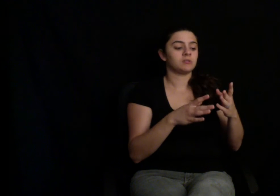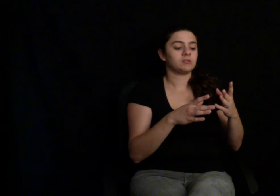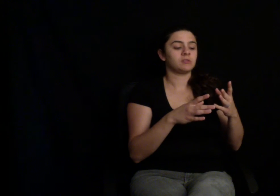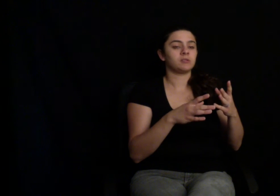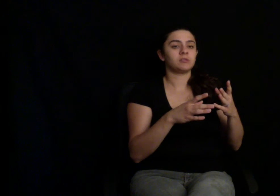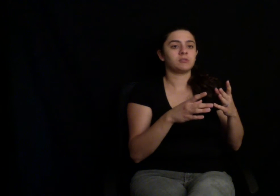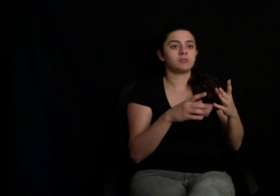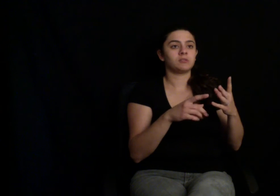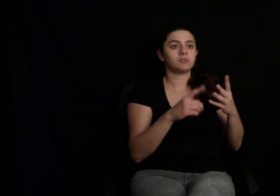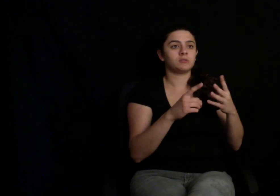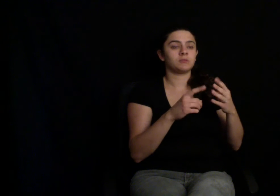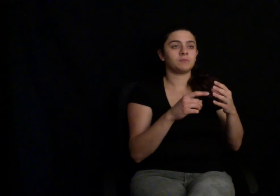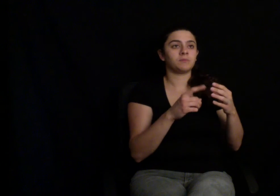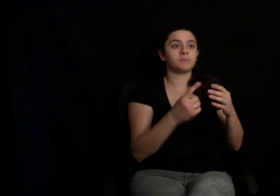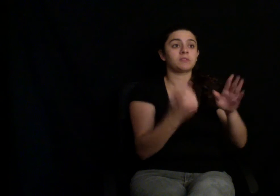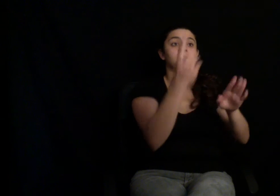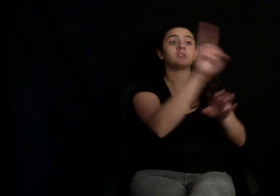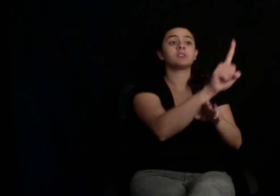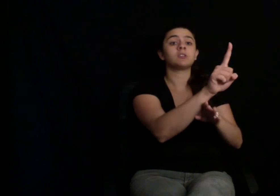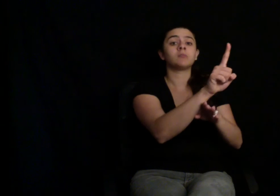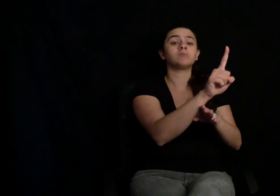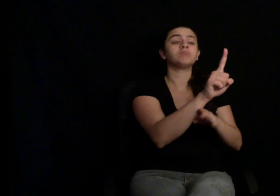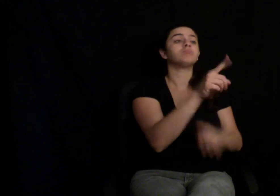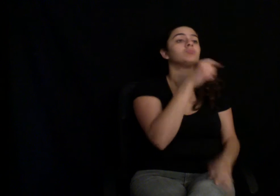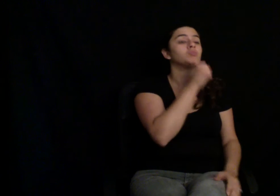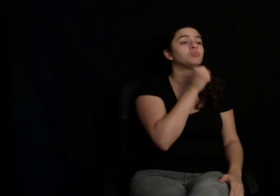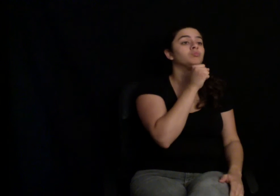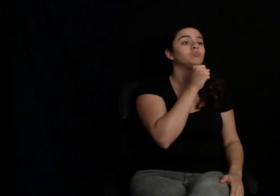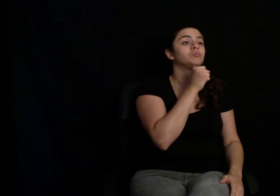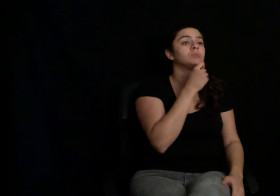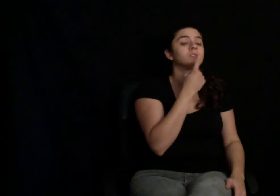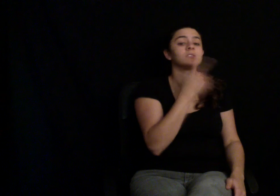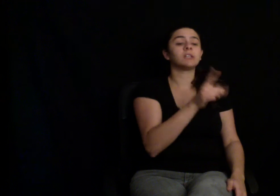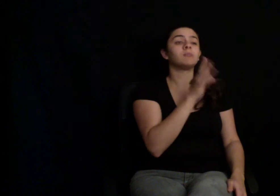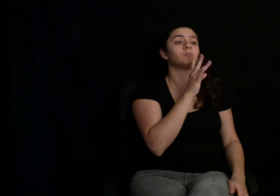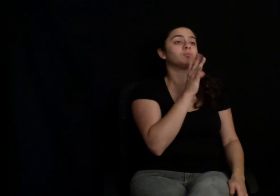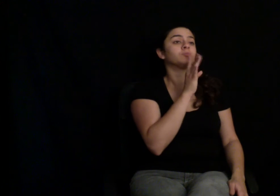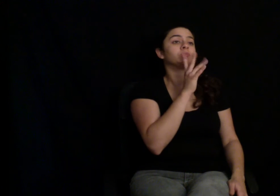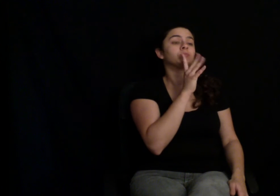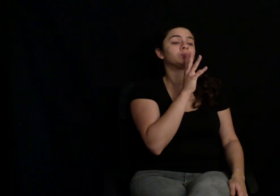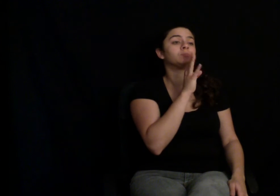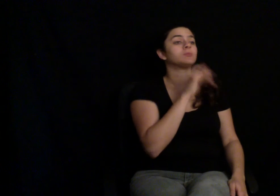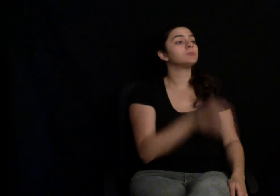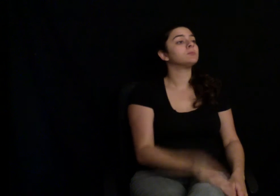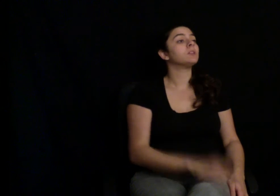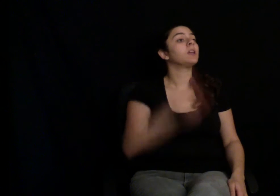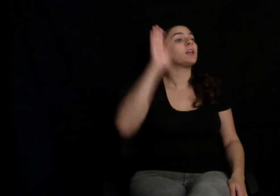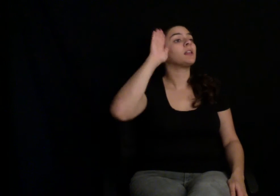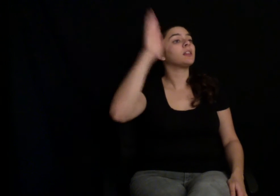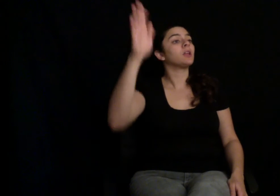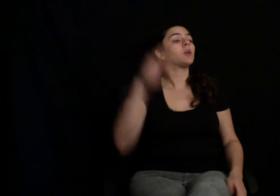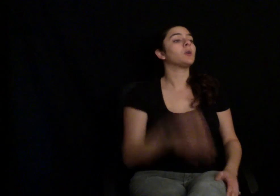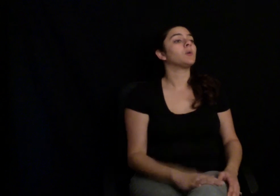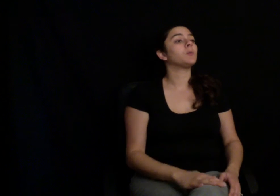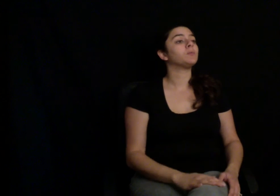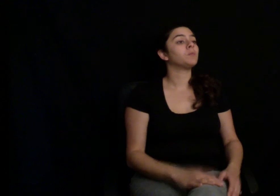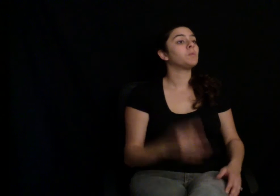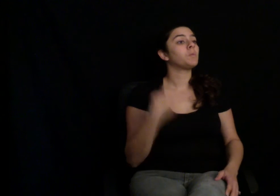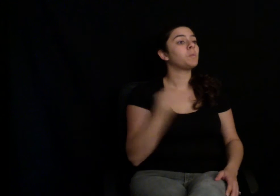screen with a microphone, and he said, one of the first things he said was, "Hello, Pittsburgh, we have some stars